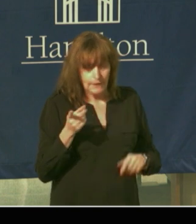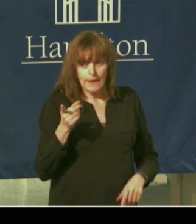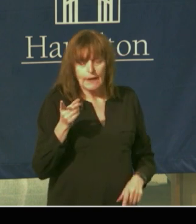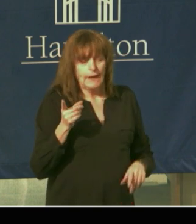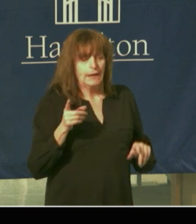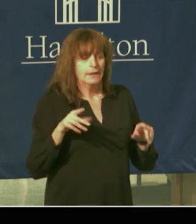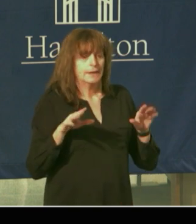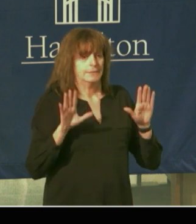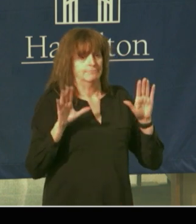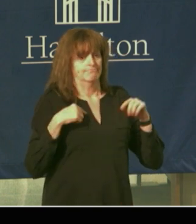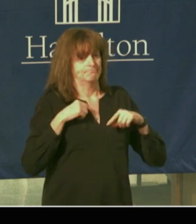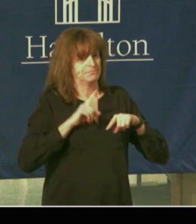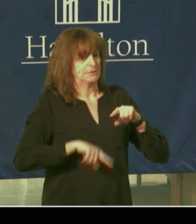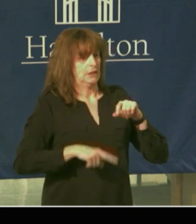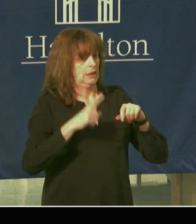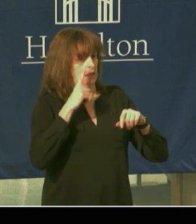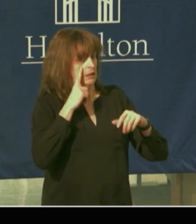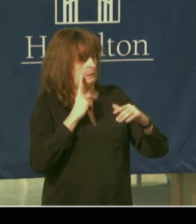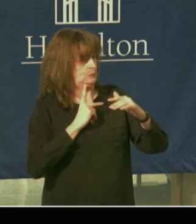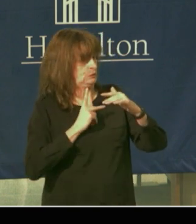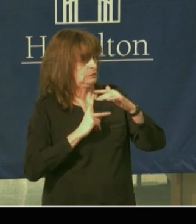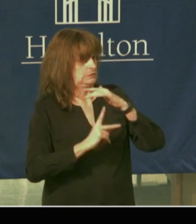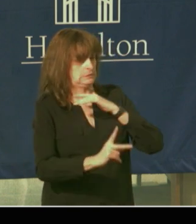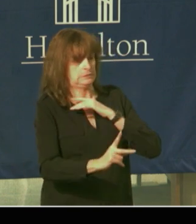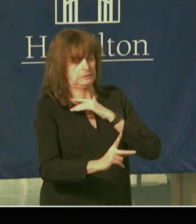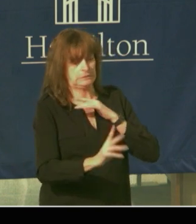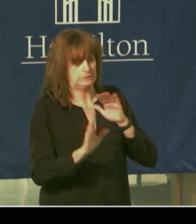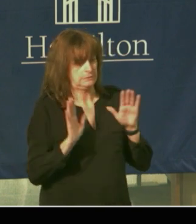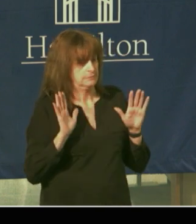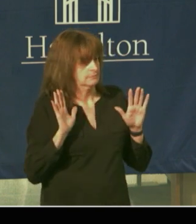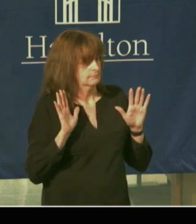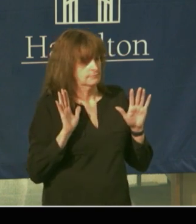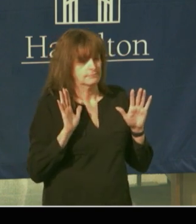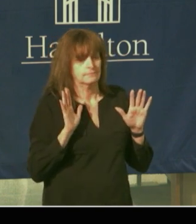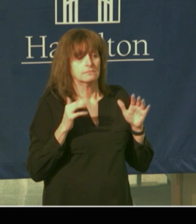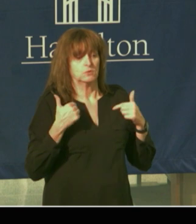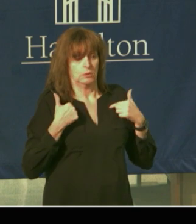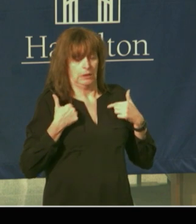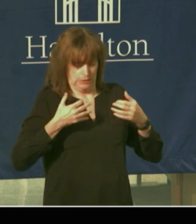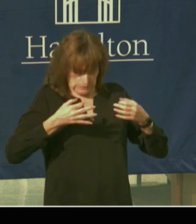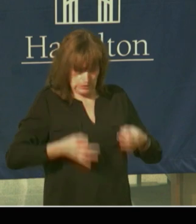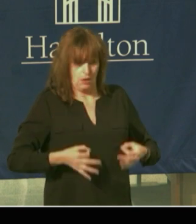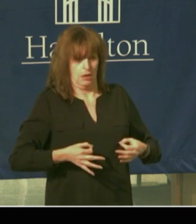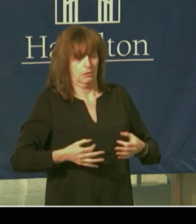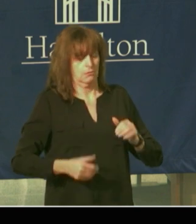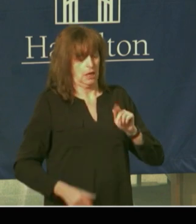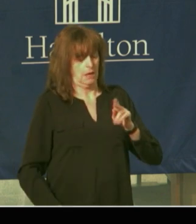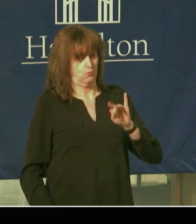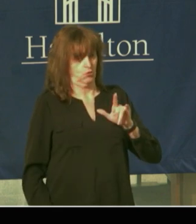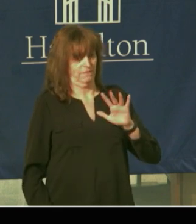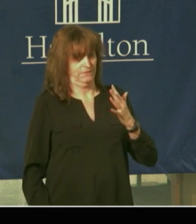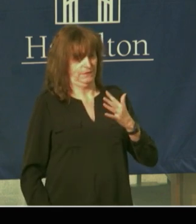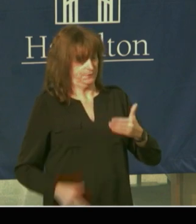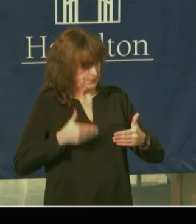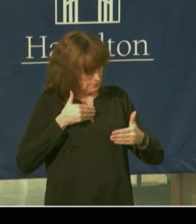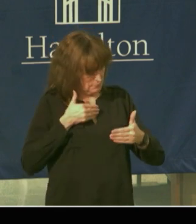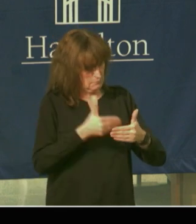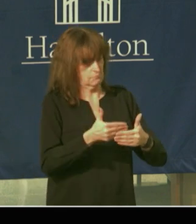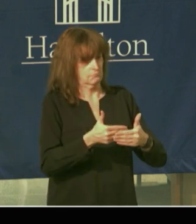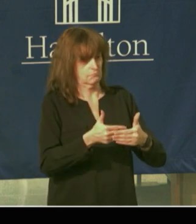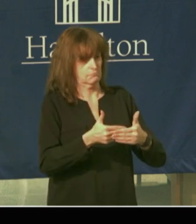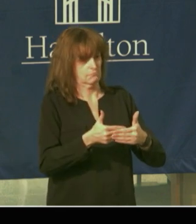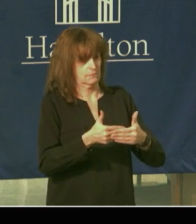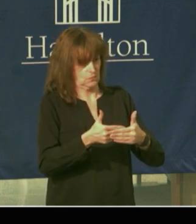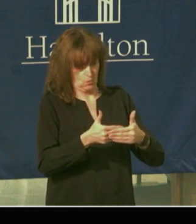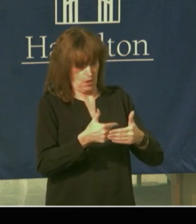a time frame. One is that allowed us to just mobilize and work towards something. It did match up with what the province was doing